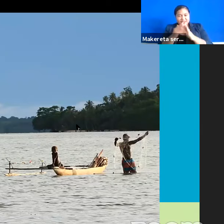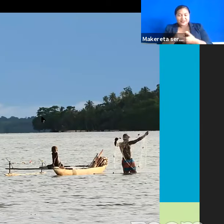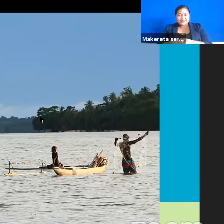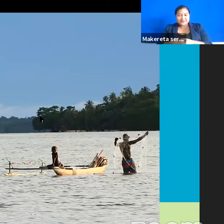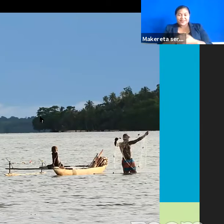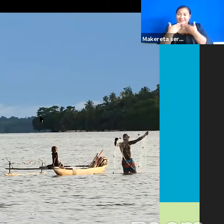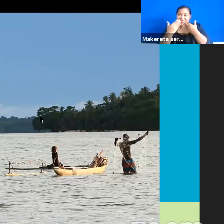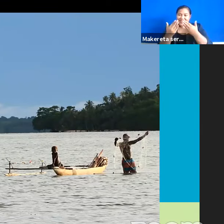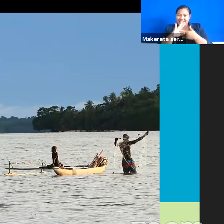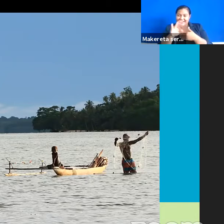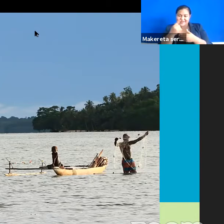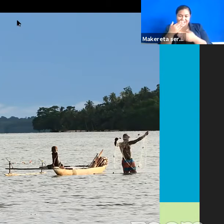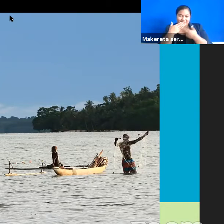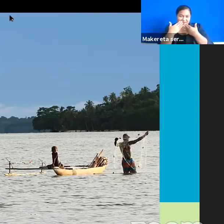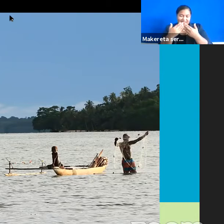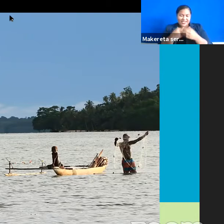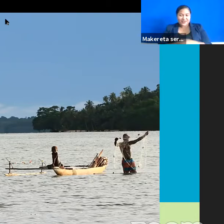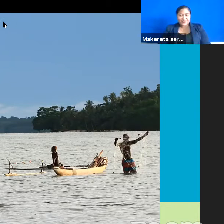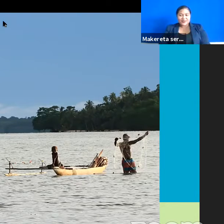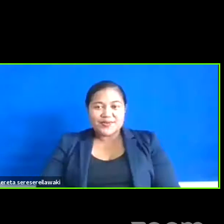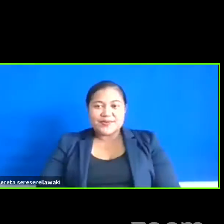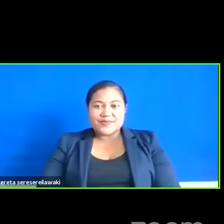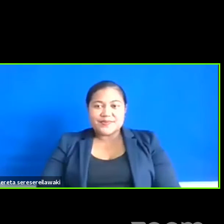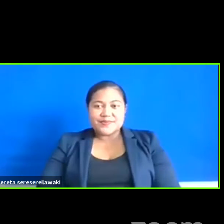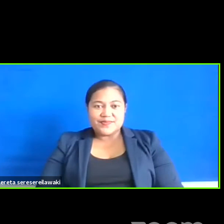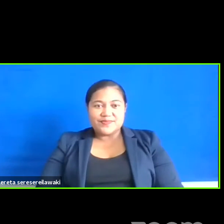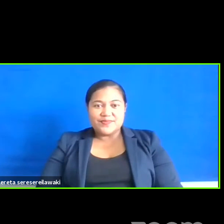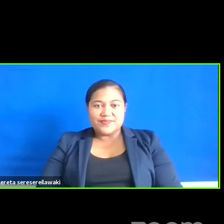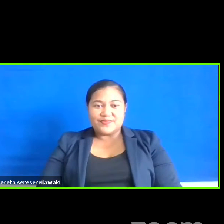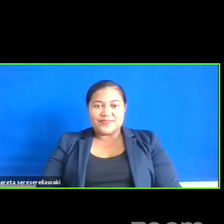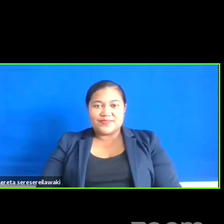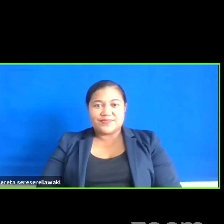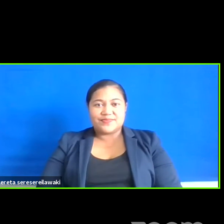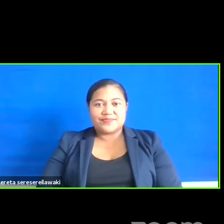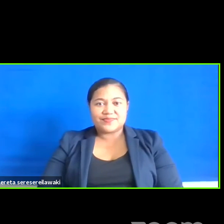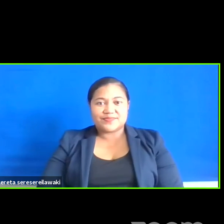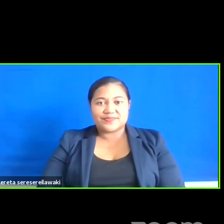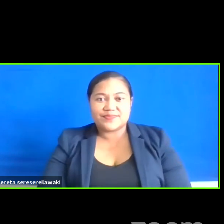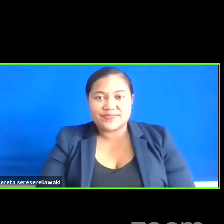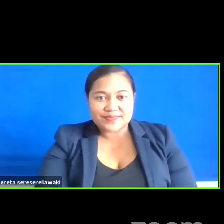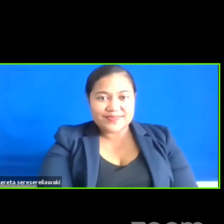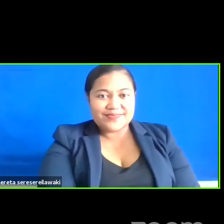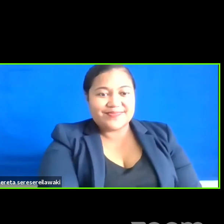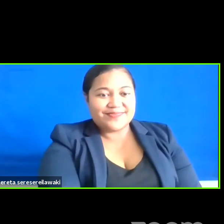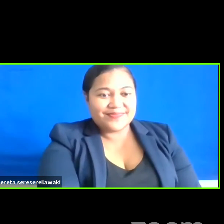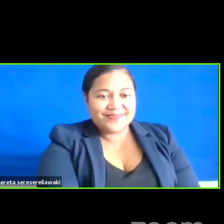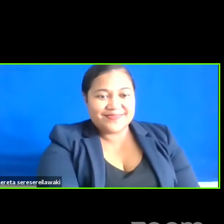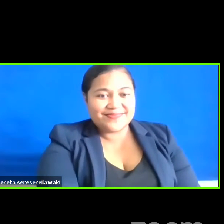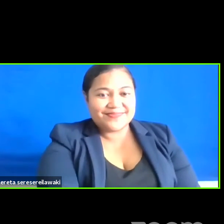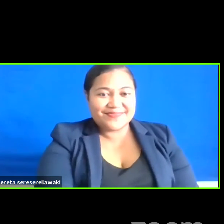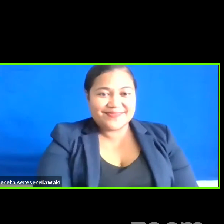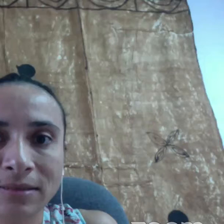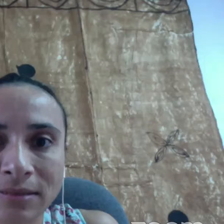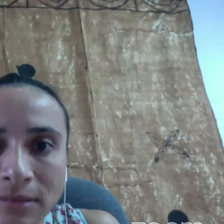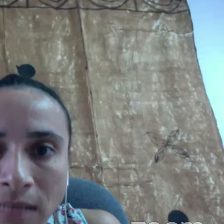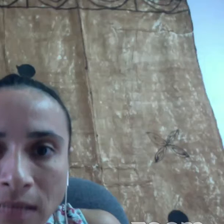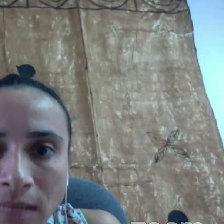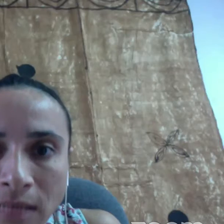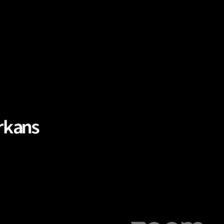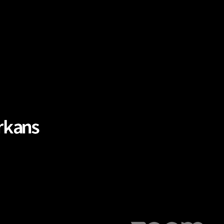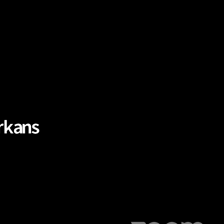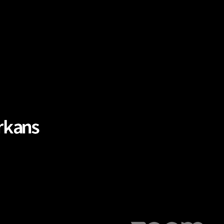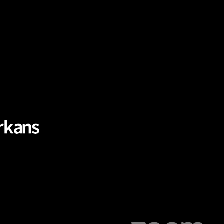we just quickly